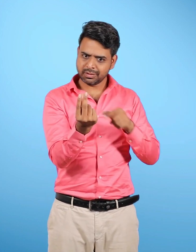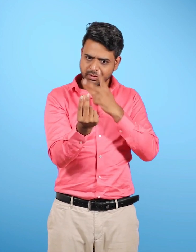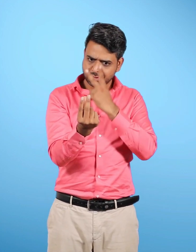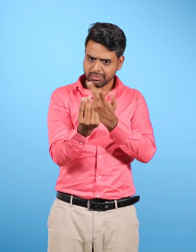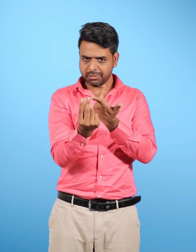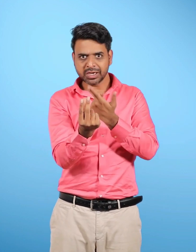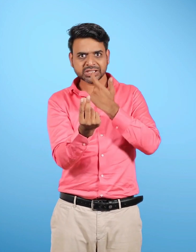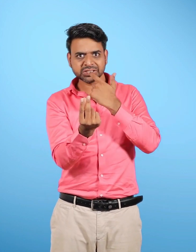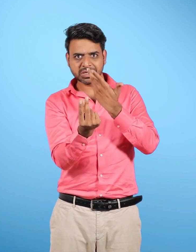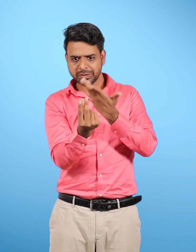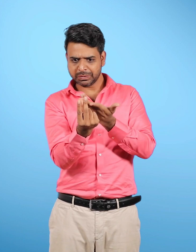What do you notice?